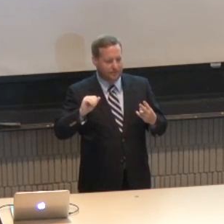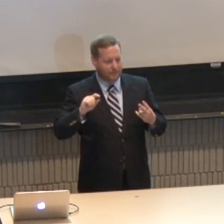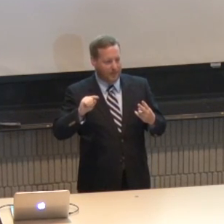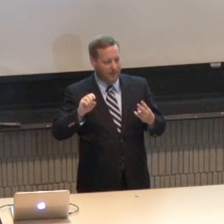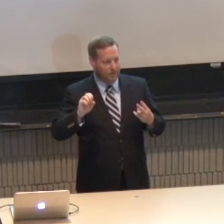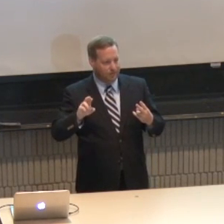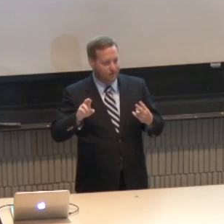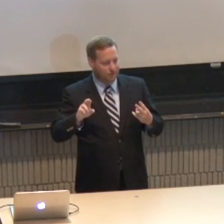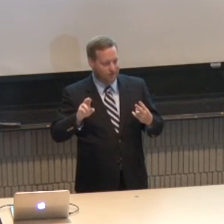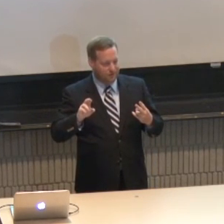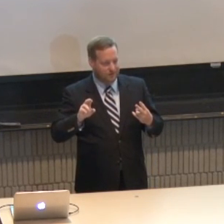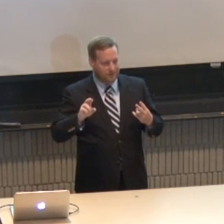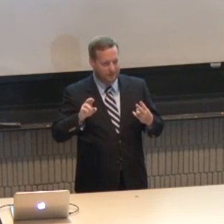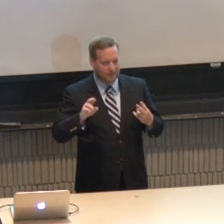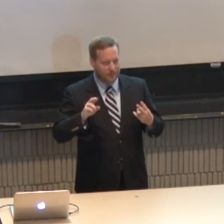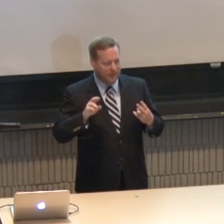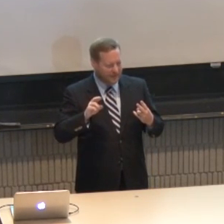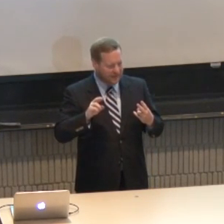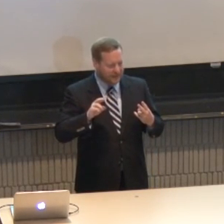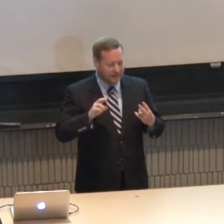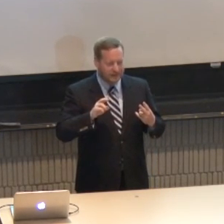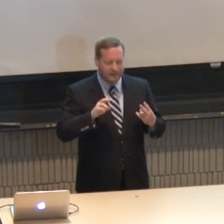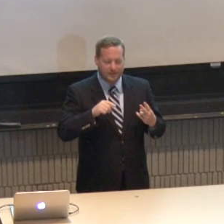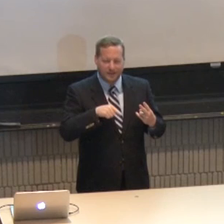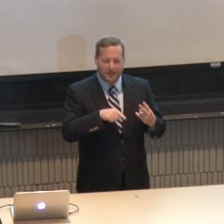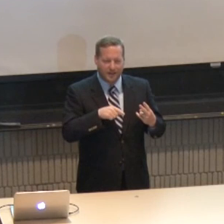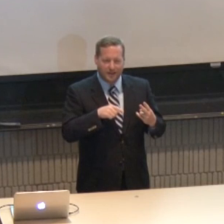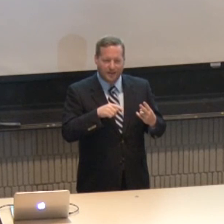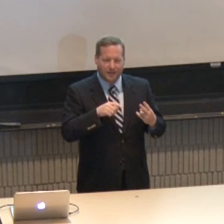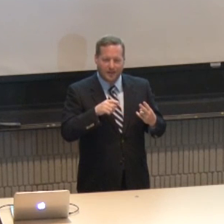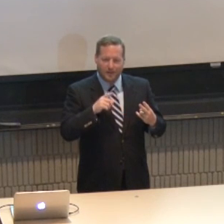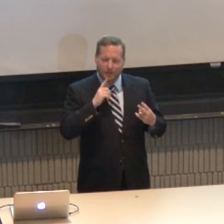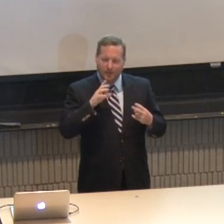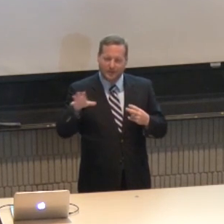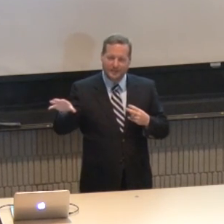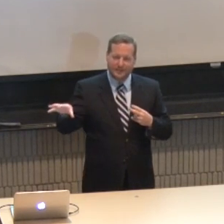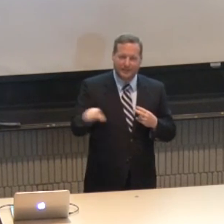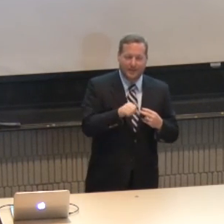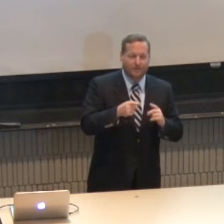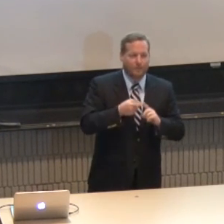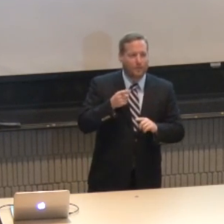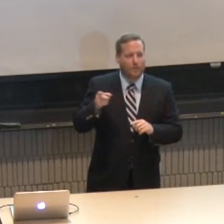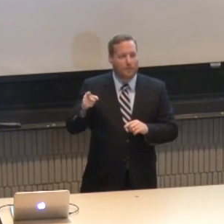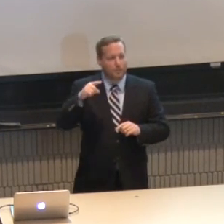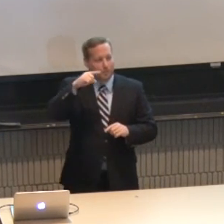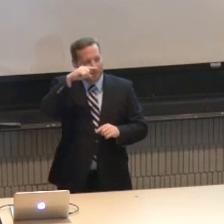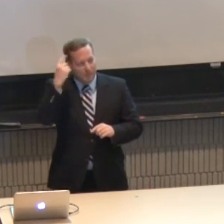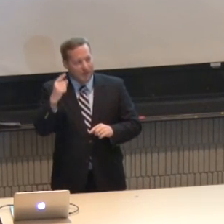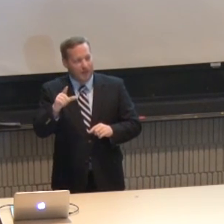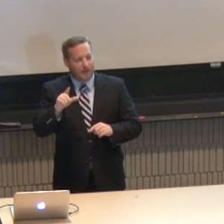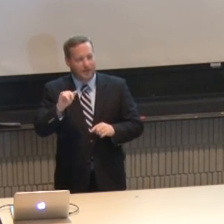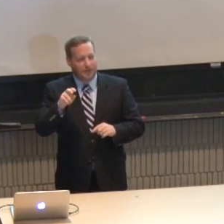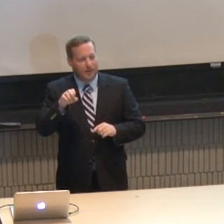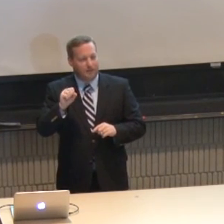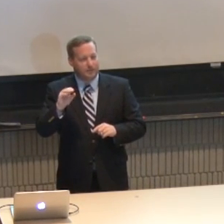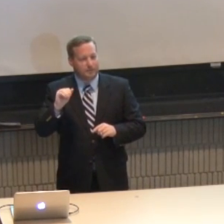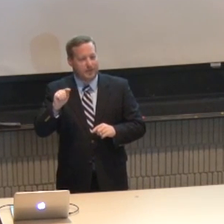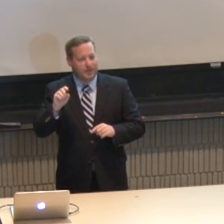hashtag Deaf Lives Matter, right? And I thought, oh man, you can't take it from Black